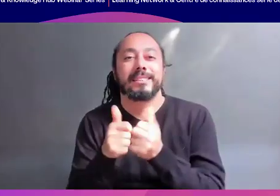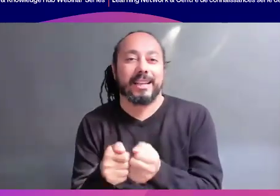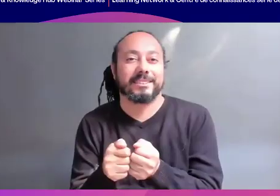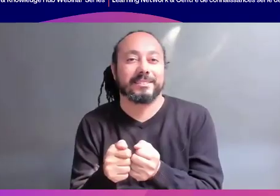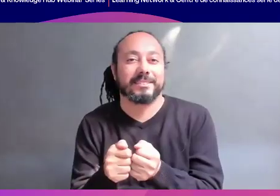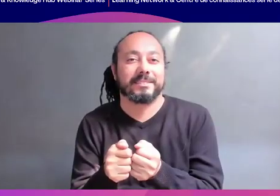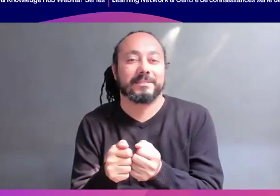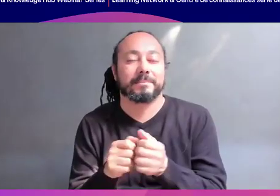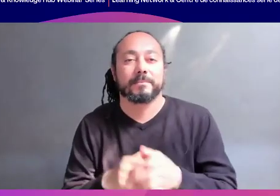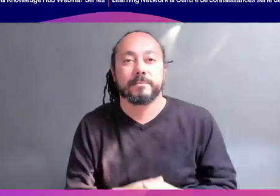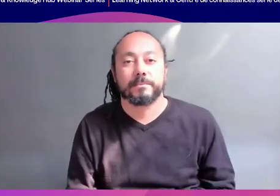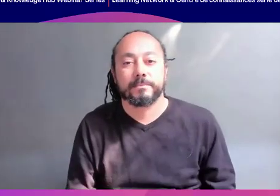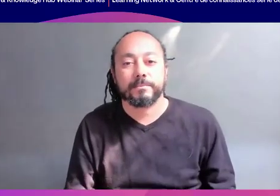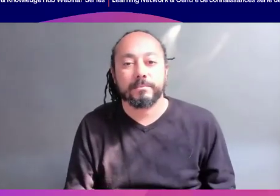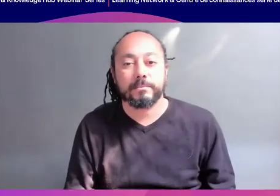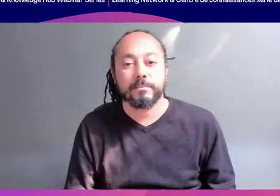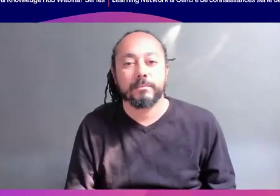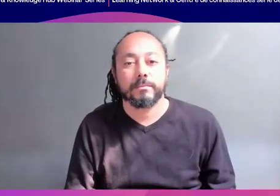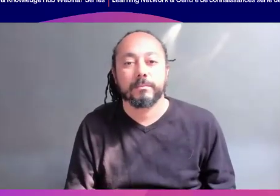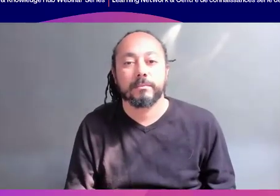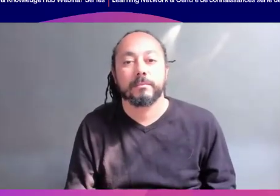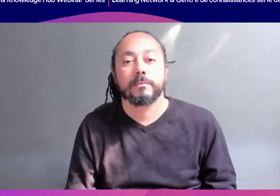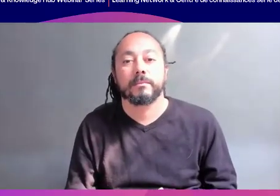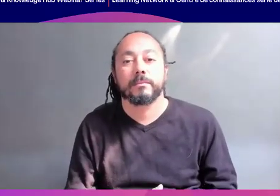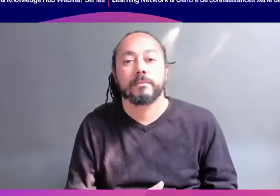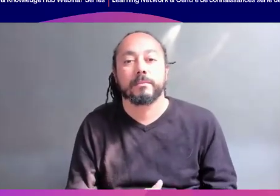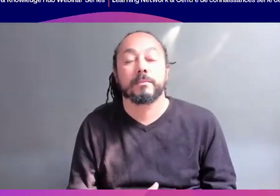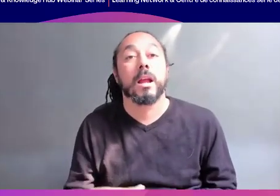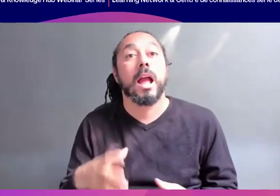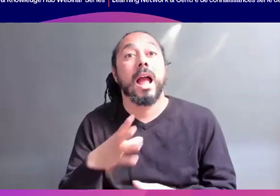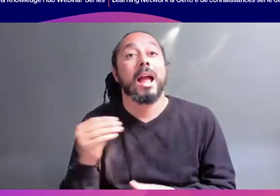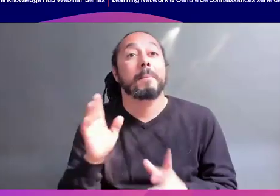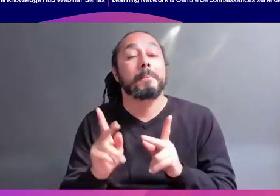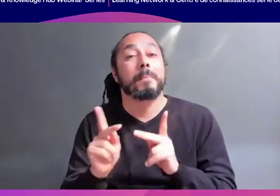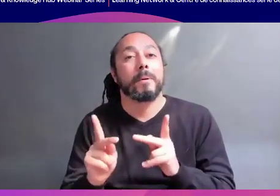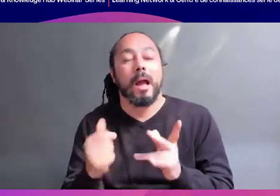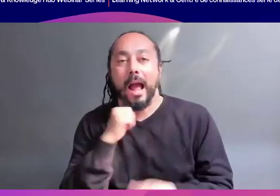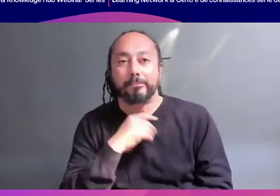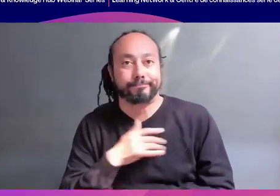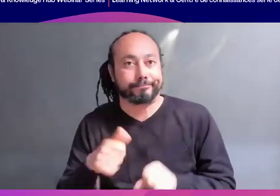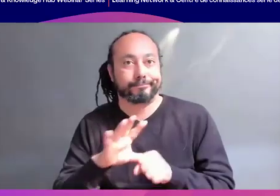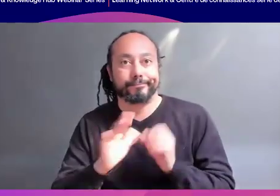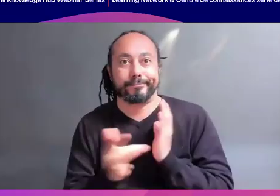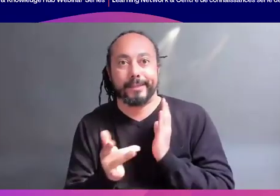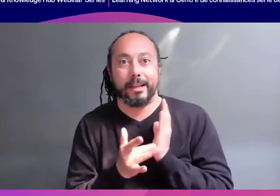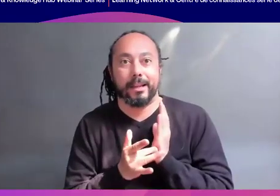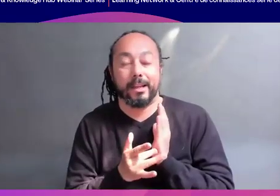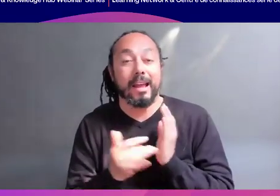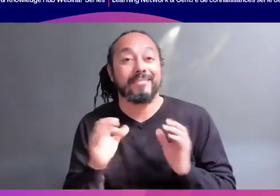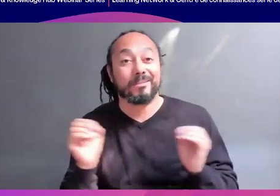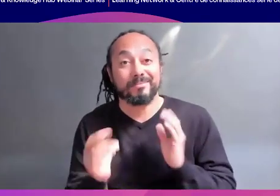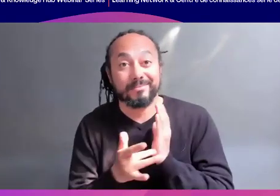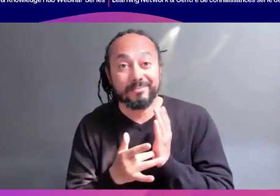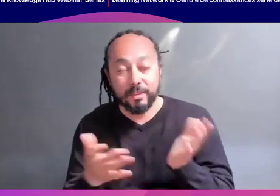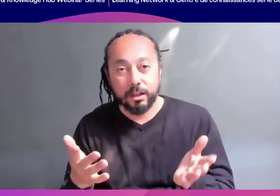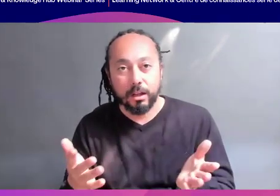is that no code platforms can put non-tech people like myself in the driver's seat. We don't need